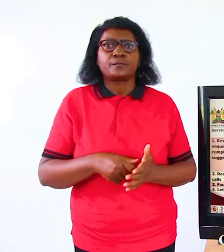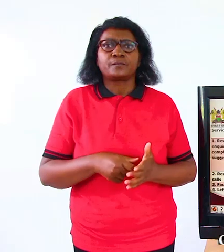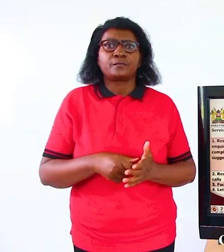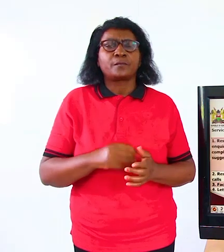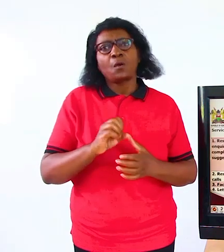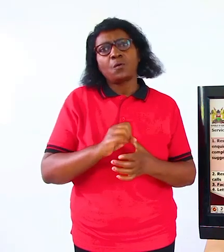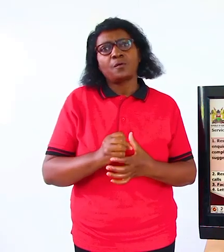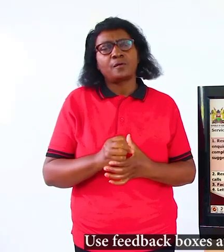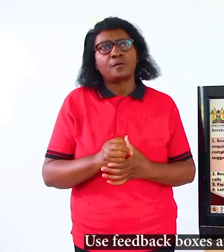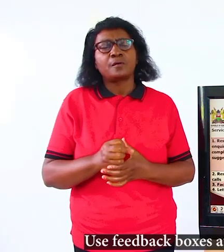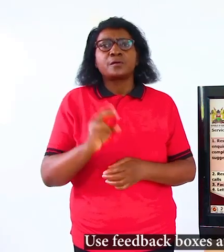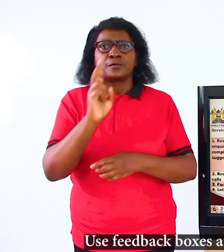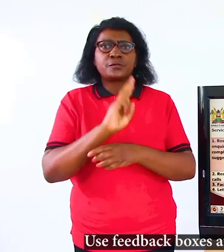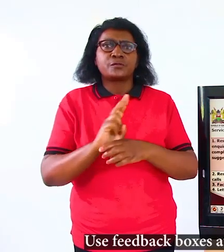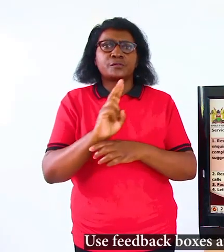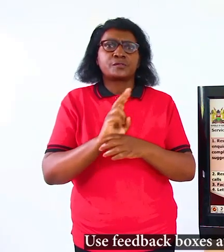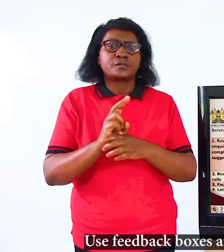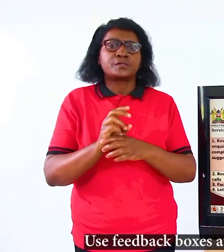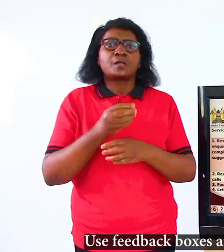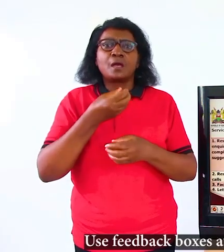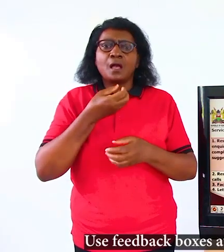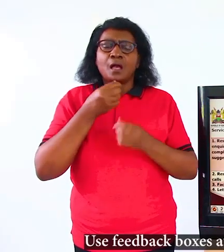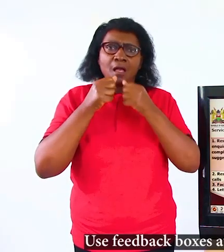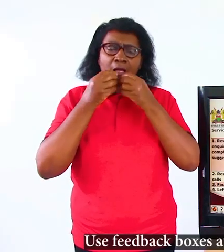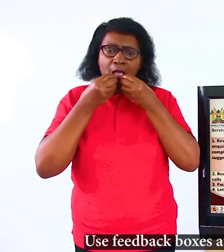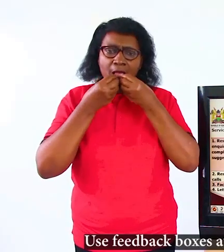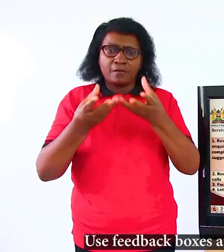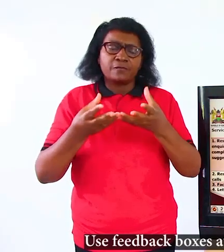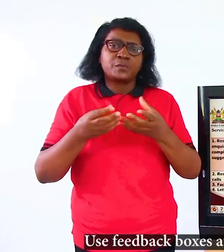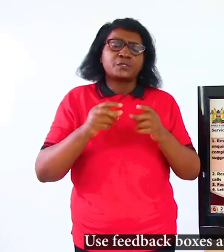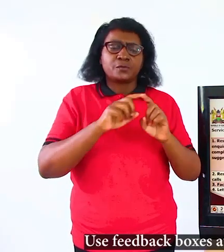or use feedback boxes at our offices countrywide.